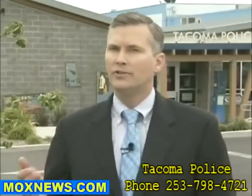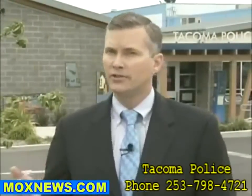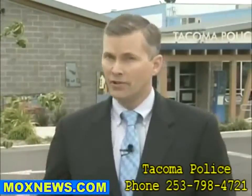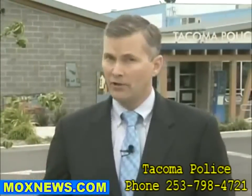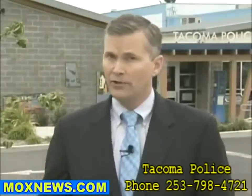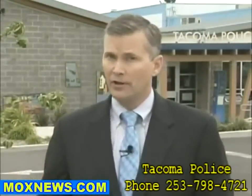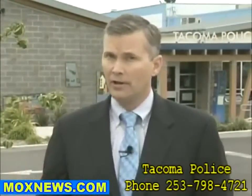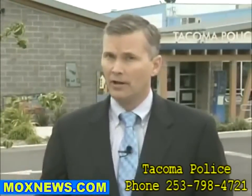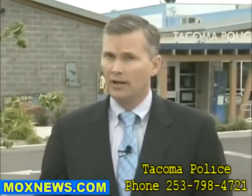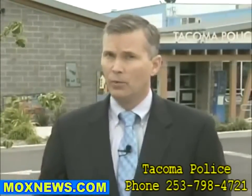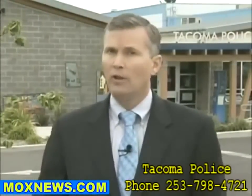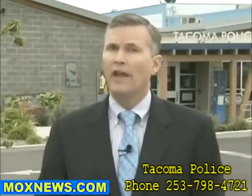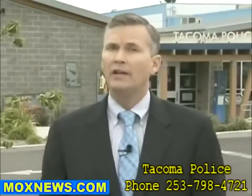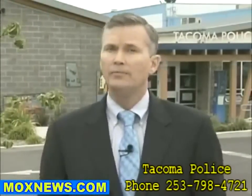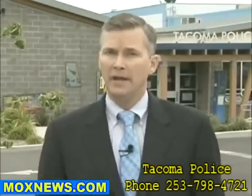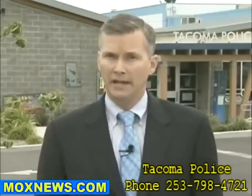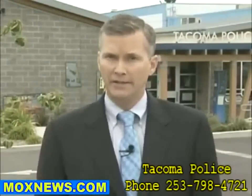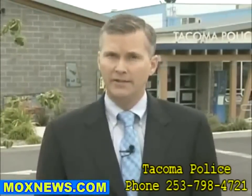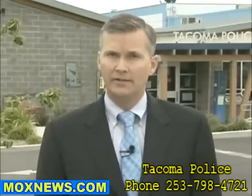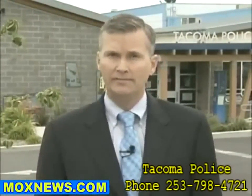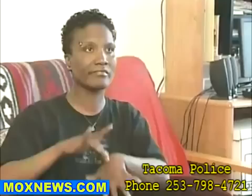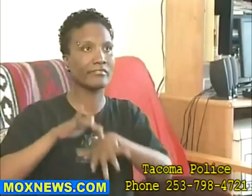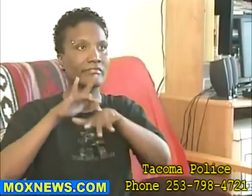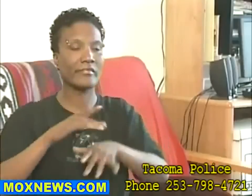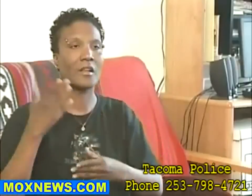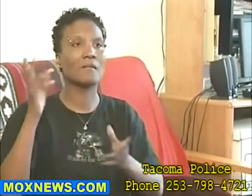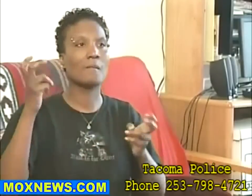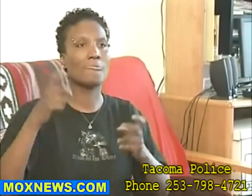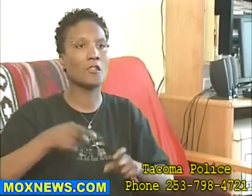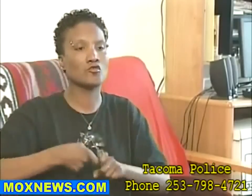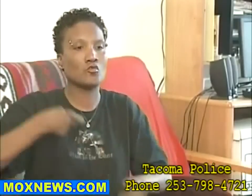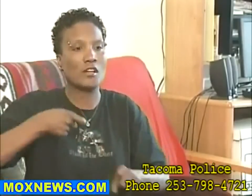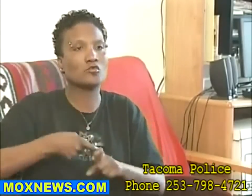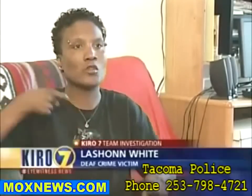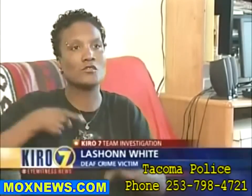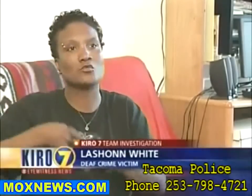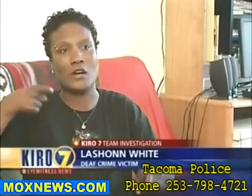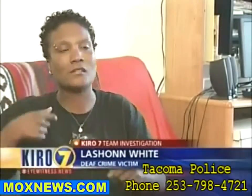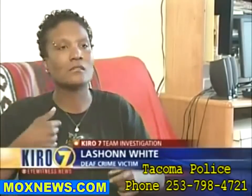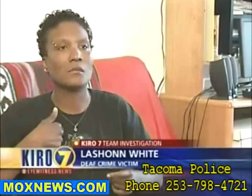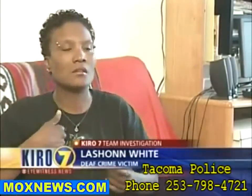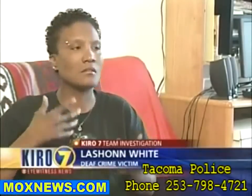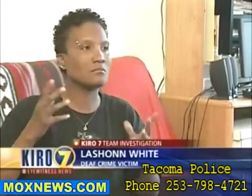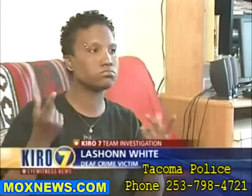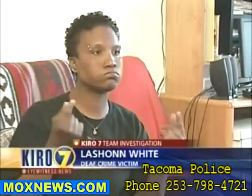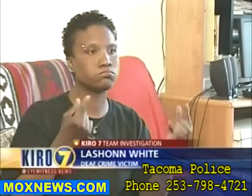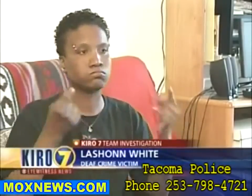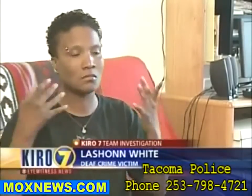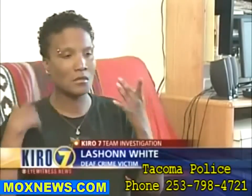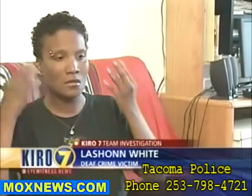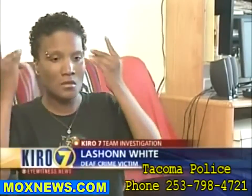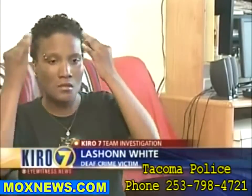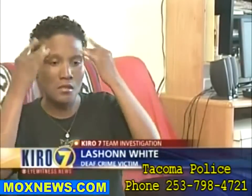alleged assaulter, will they admit it? And ever since, I haven't been able to stop thinking about it. It's just been stressing me